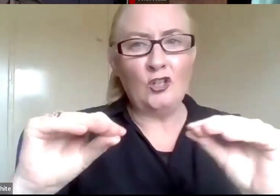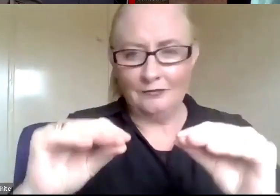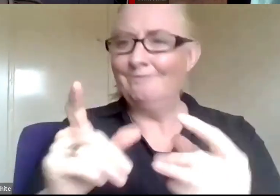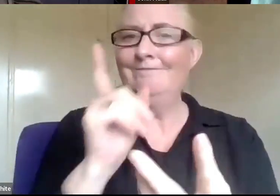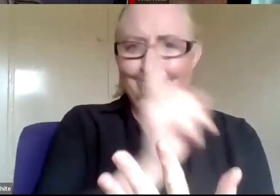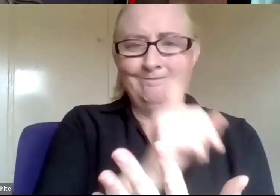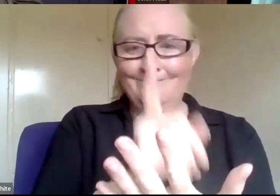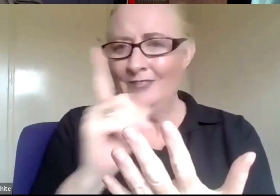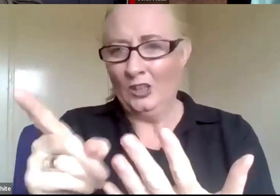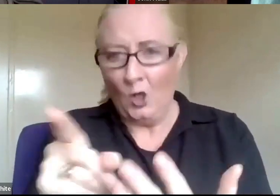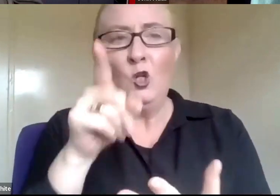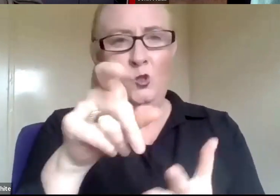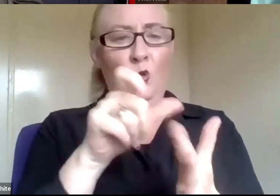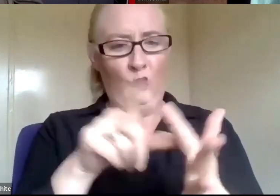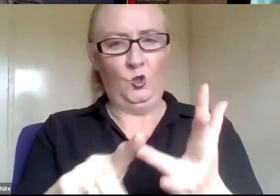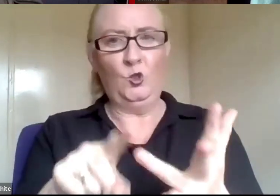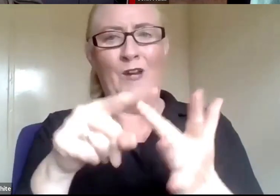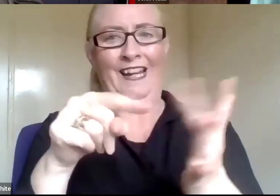is charisma.